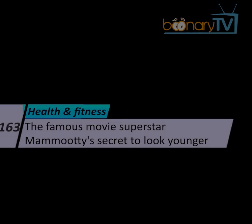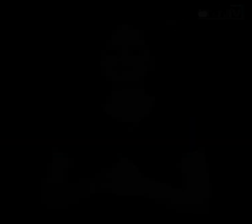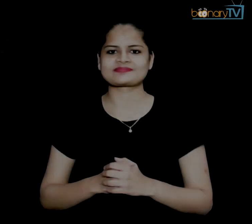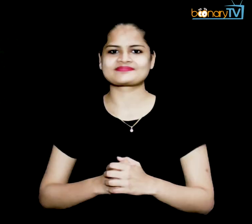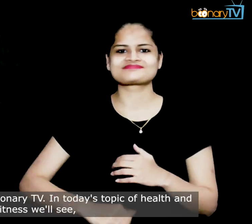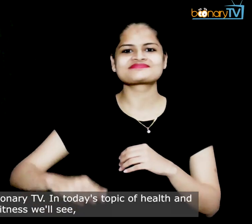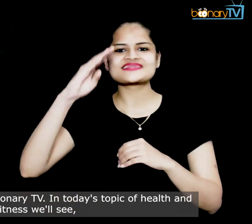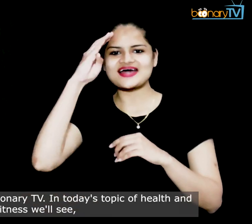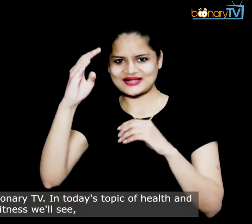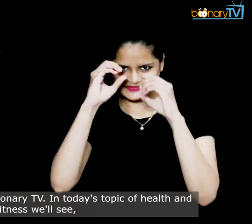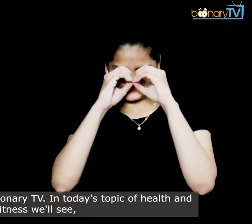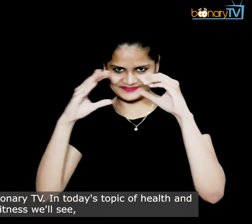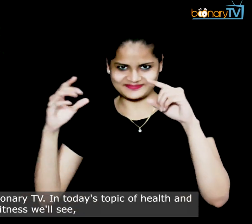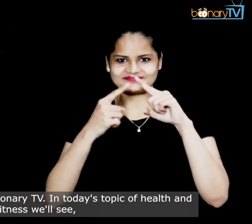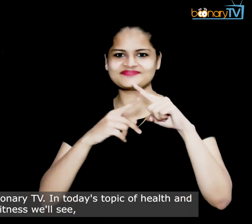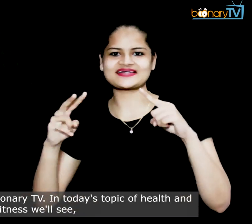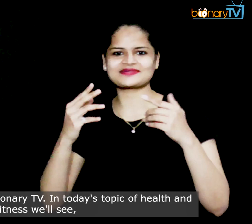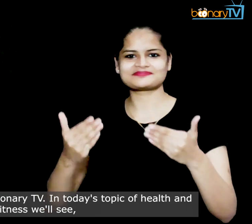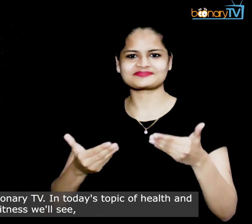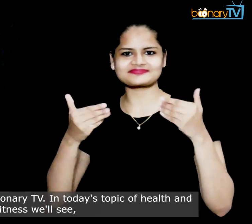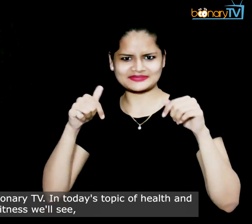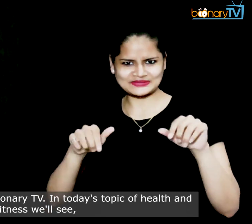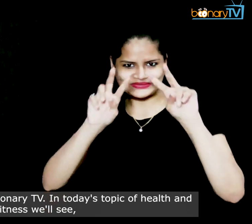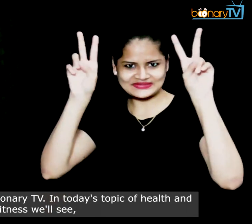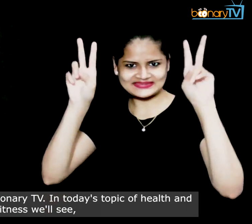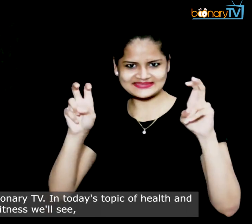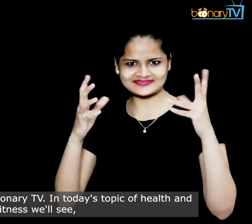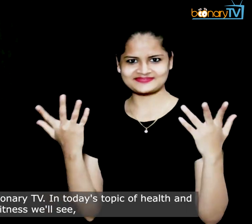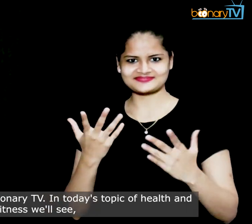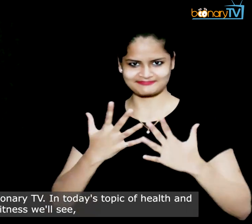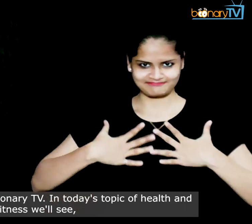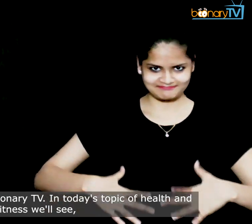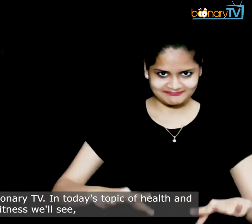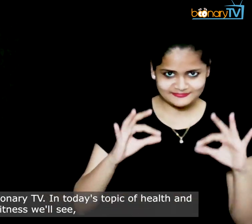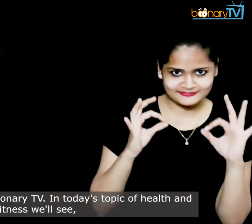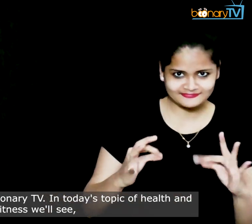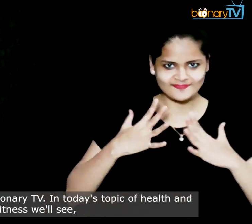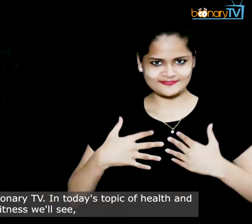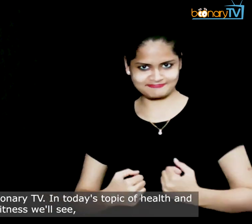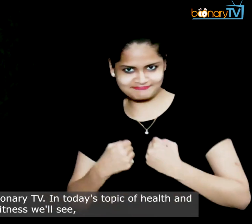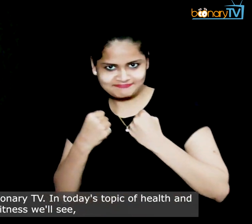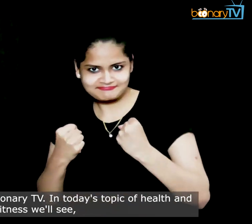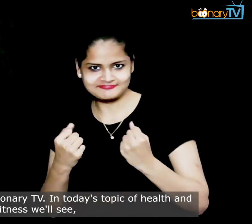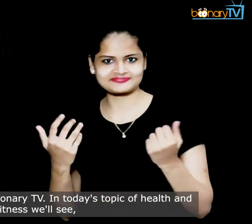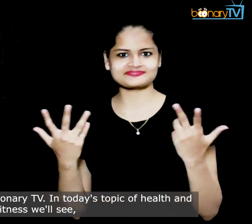Hello greetings from Boonari TV in today's topic of health and fitness